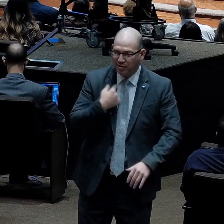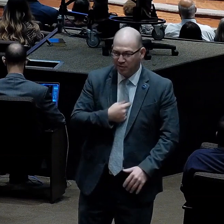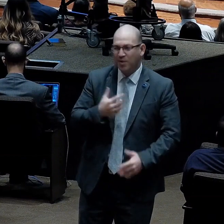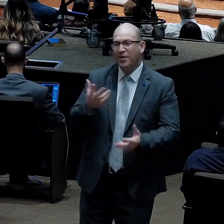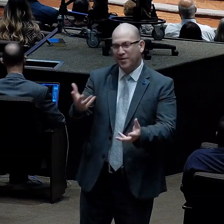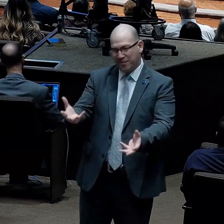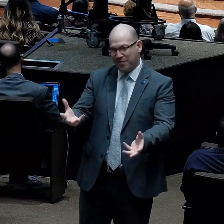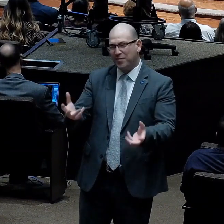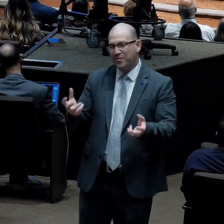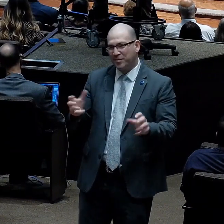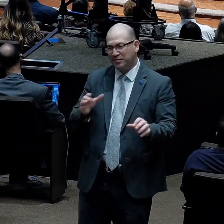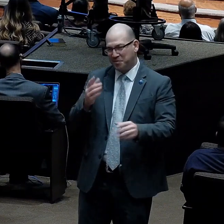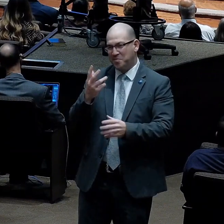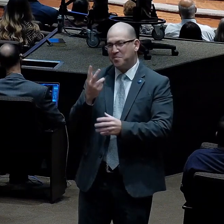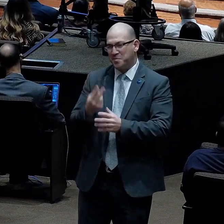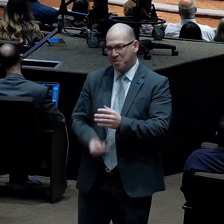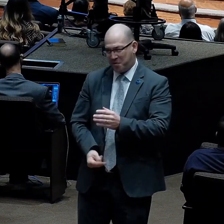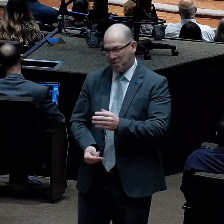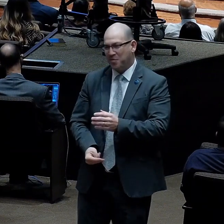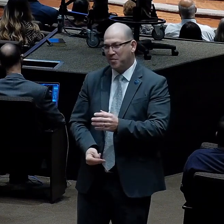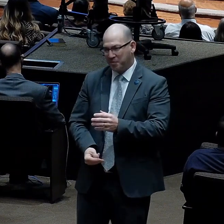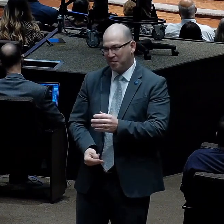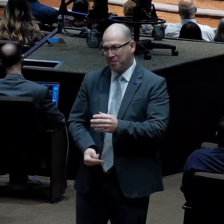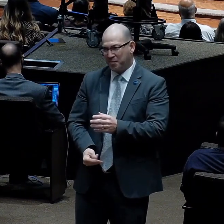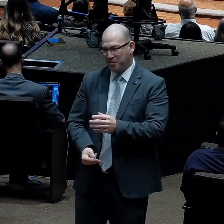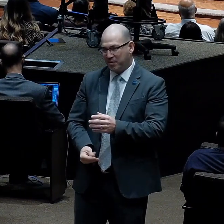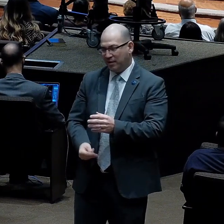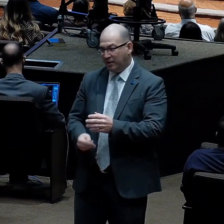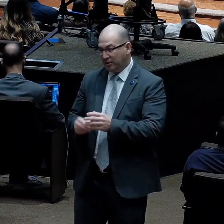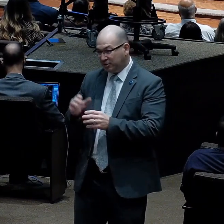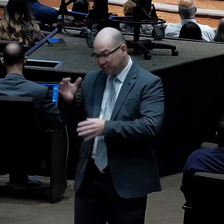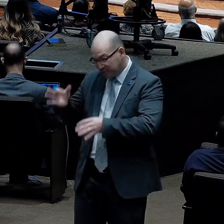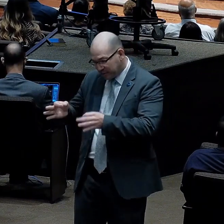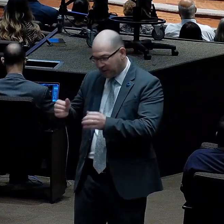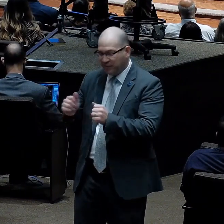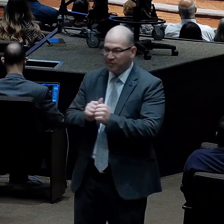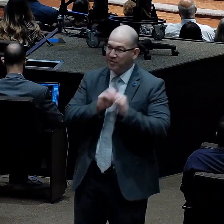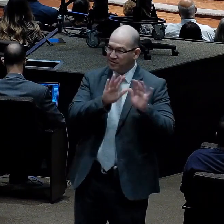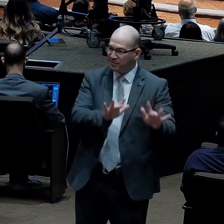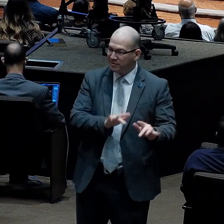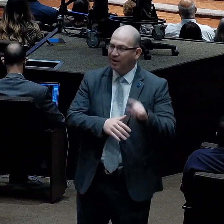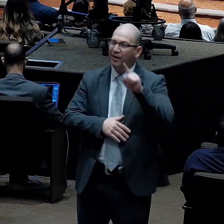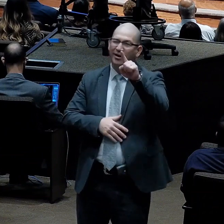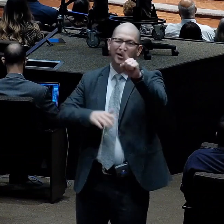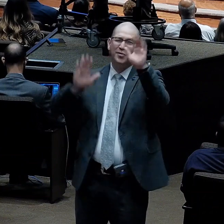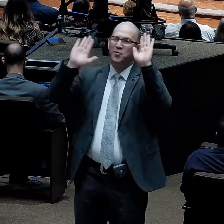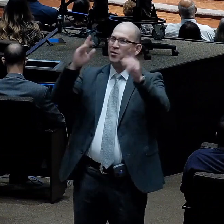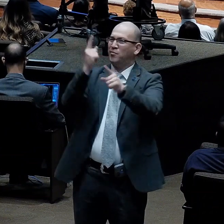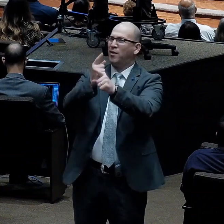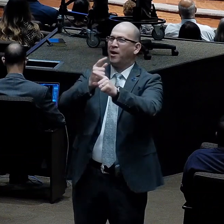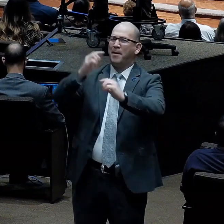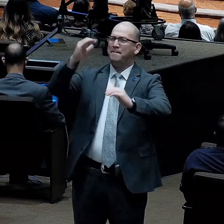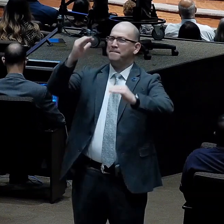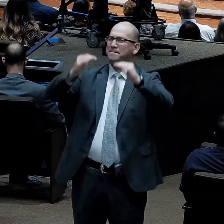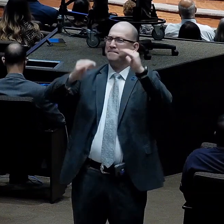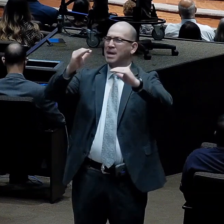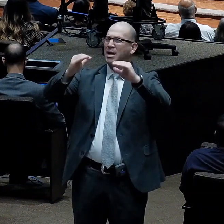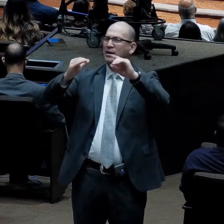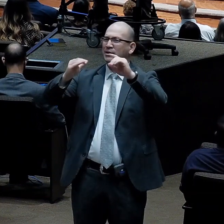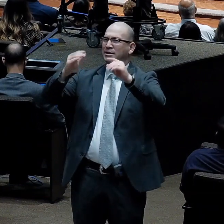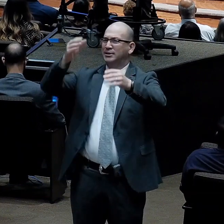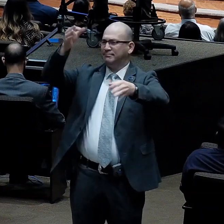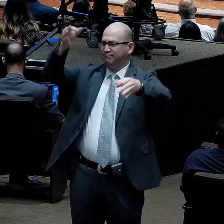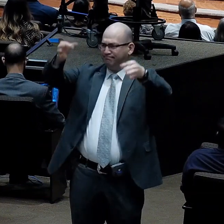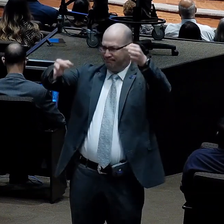who can define justice. By the way, isn't God such a lovingly balanced God? A false balance is an abomination.